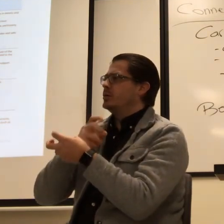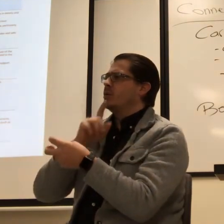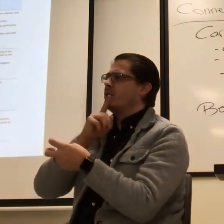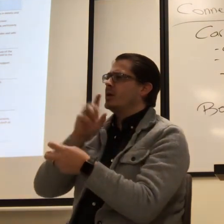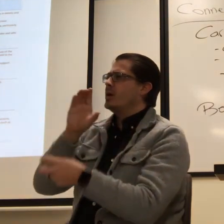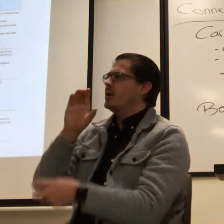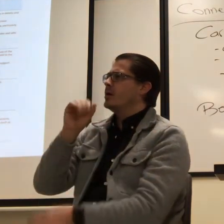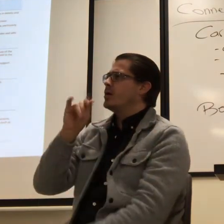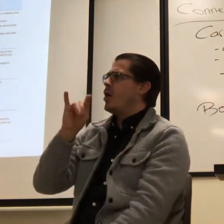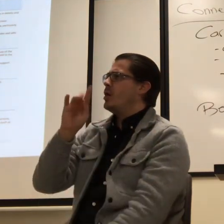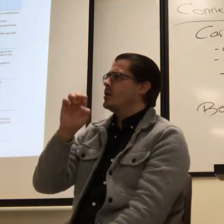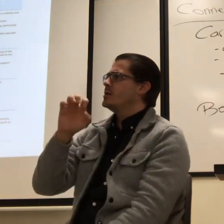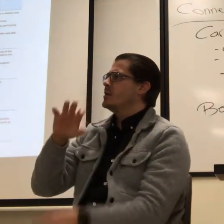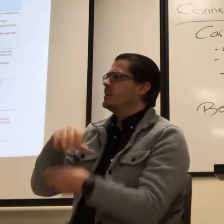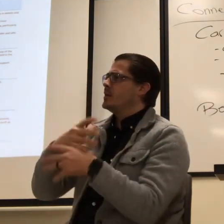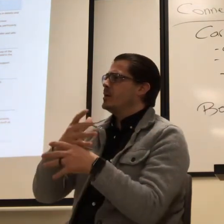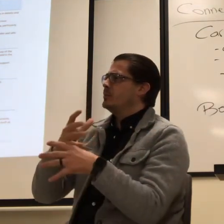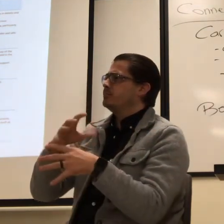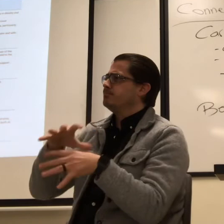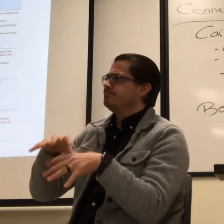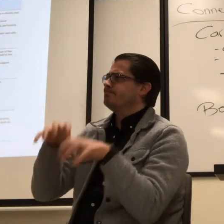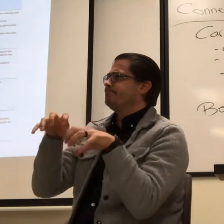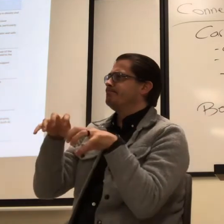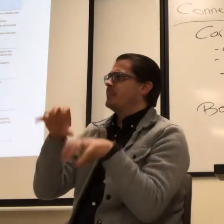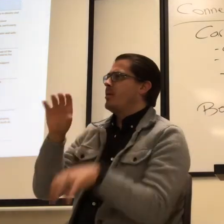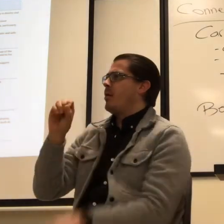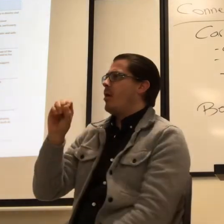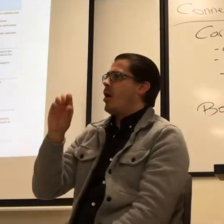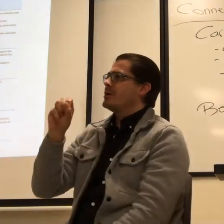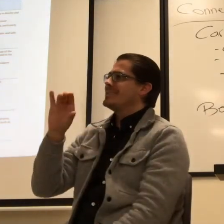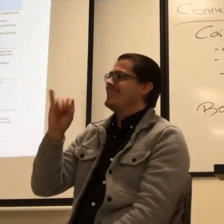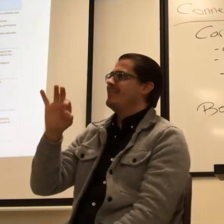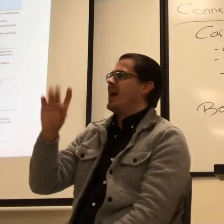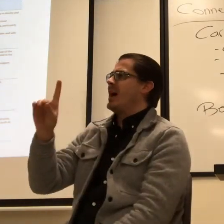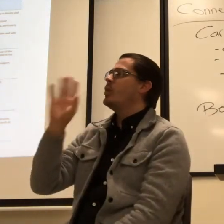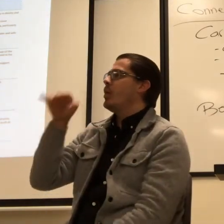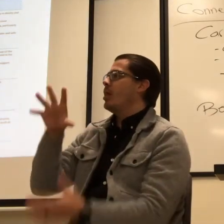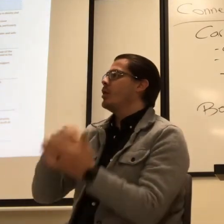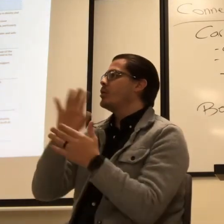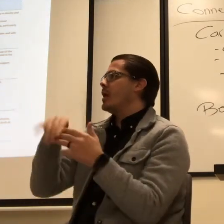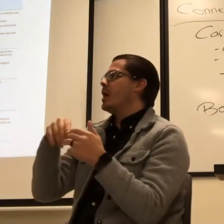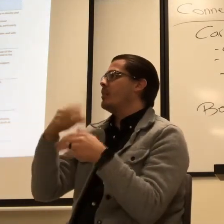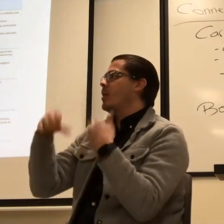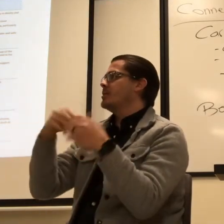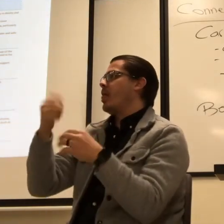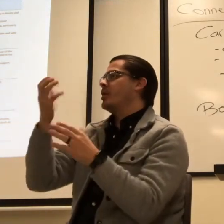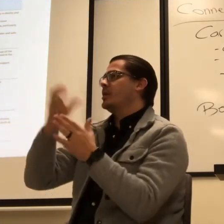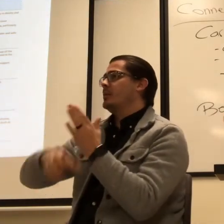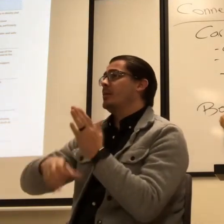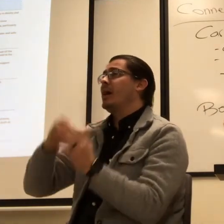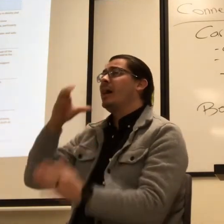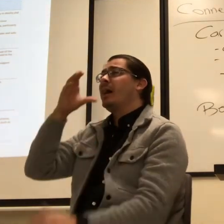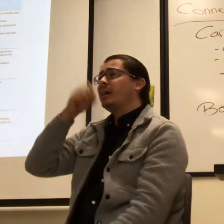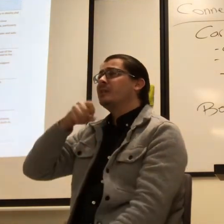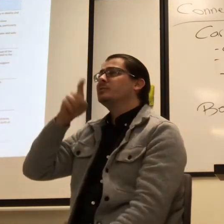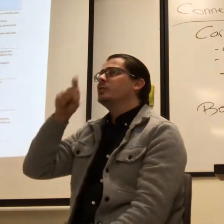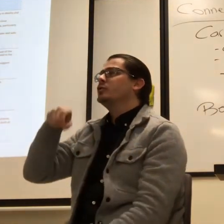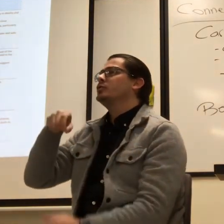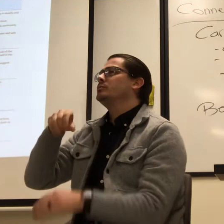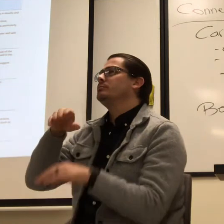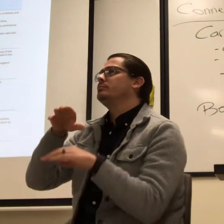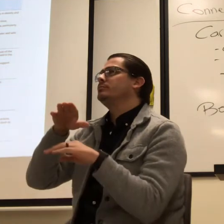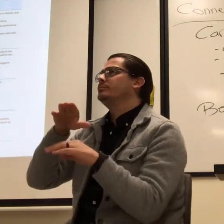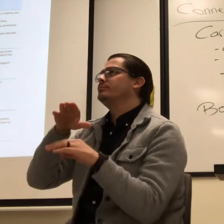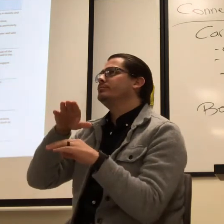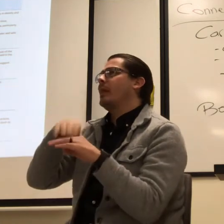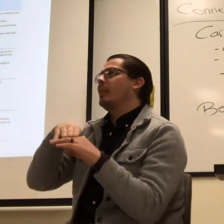cartilage that has been ossified. Okay, we'll learn that process in another chapter. But I guess I should at least put